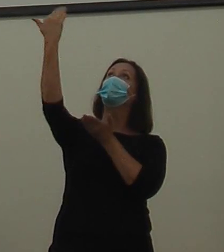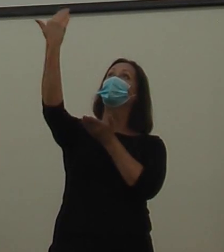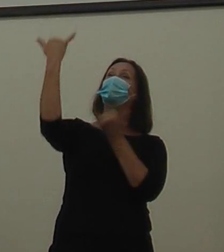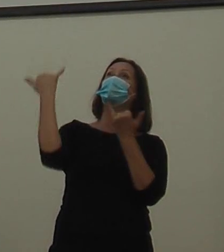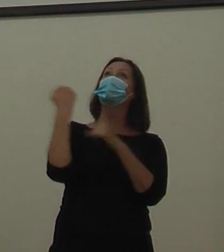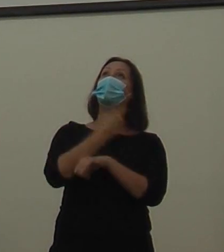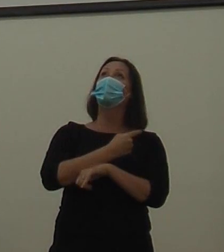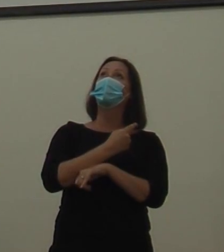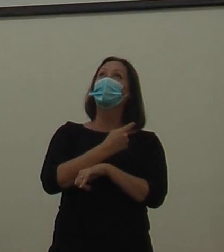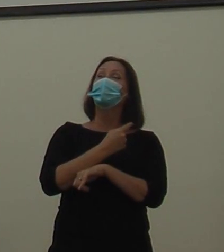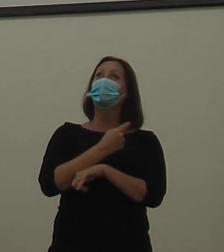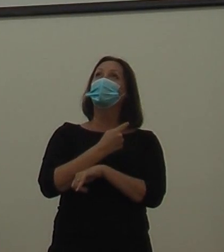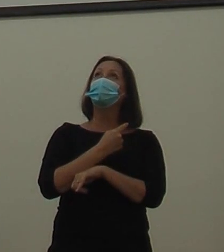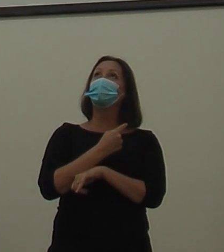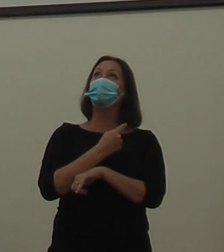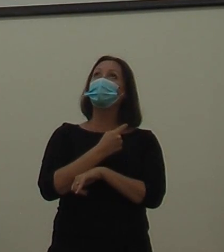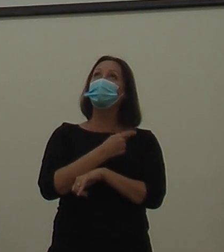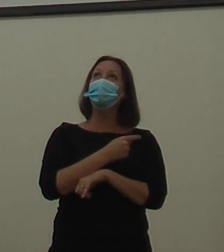Have mercy on those